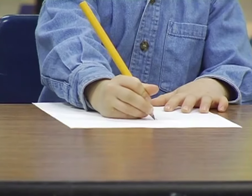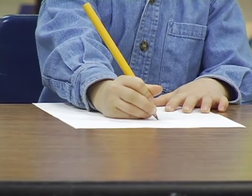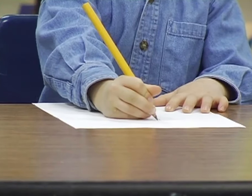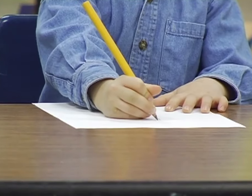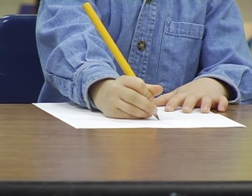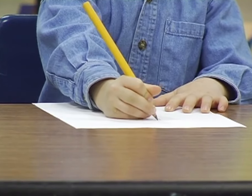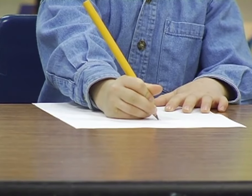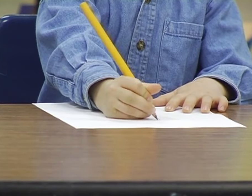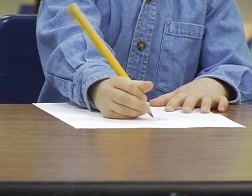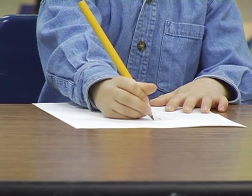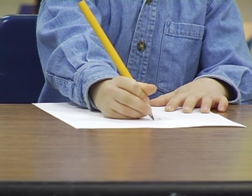Pencil.